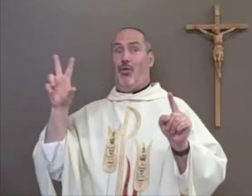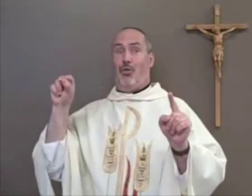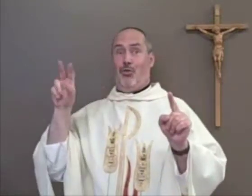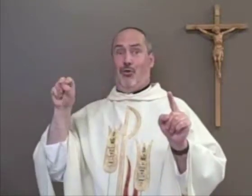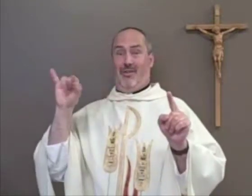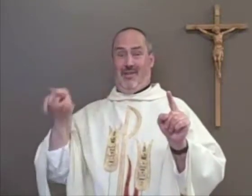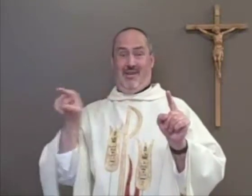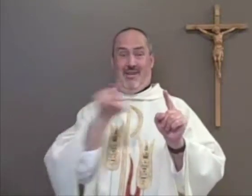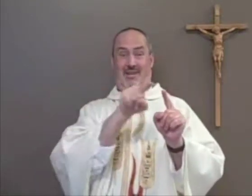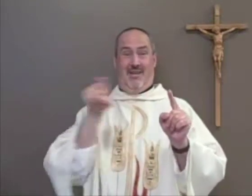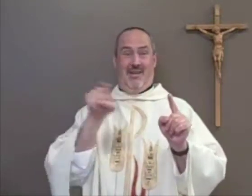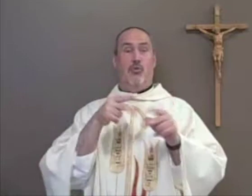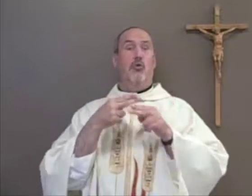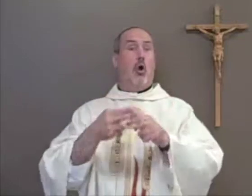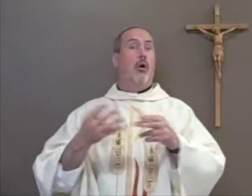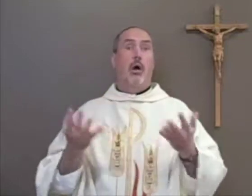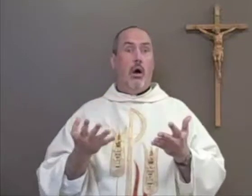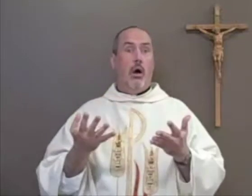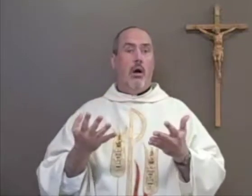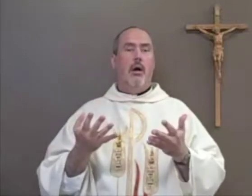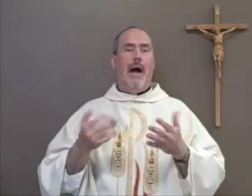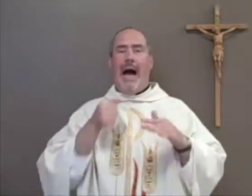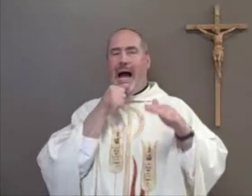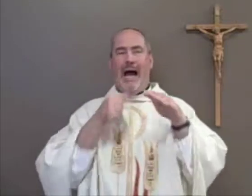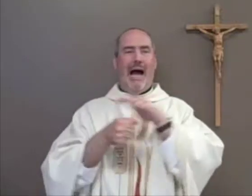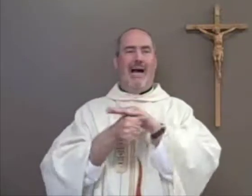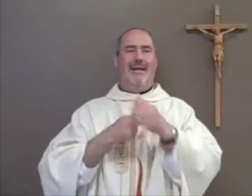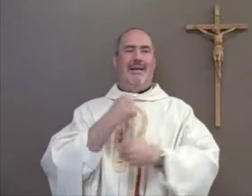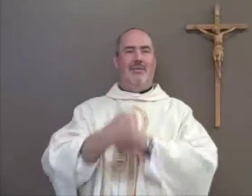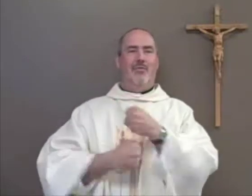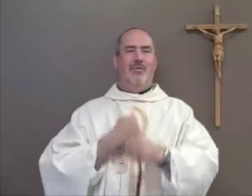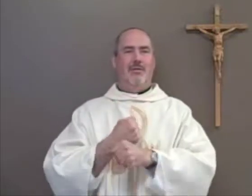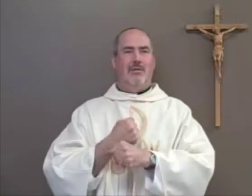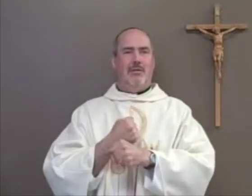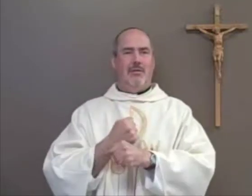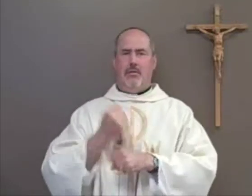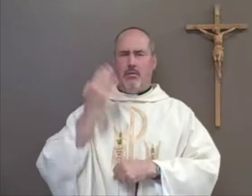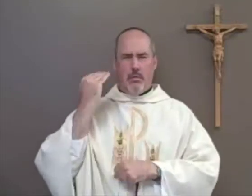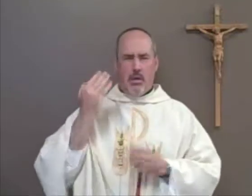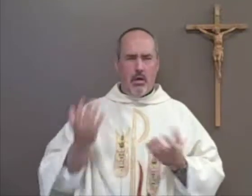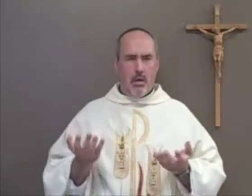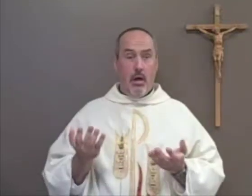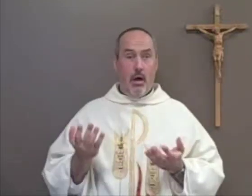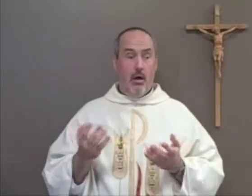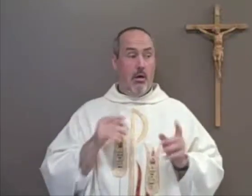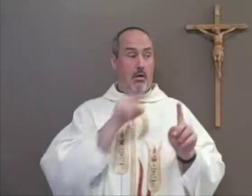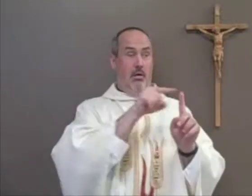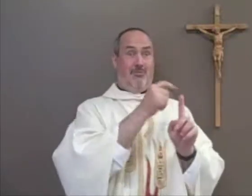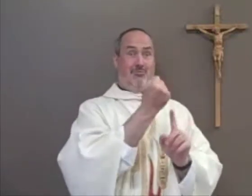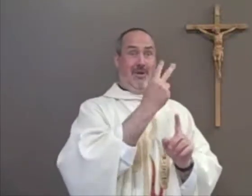The Bible calls the period when Jesus was 12 to 30 years of age the hidden